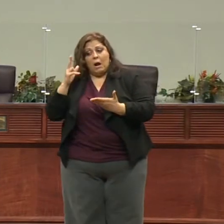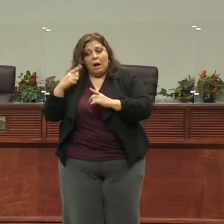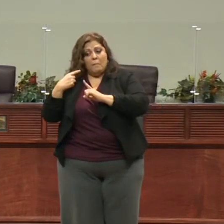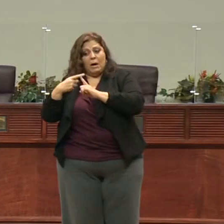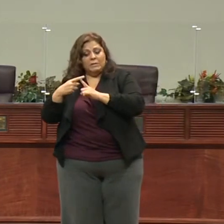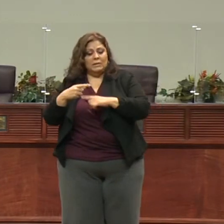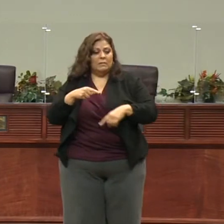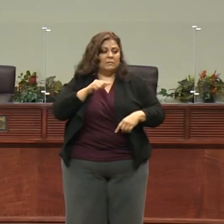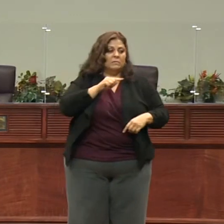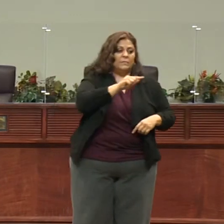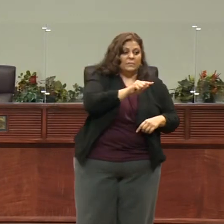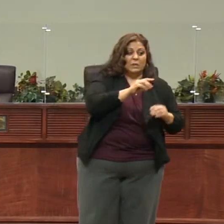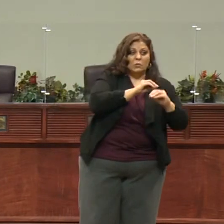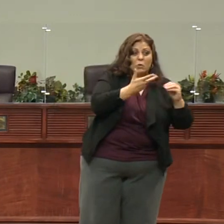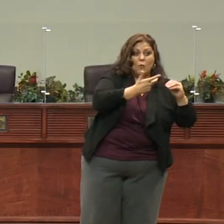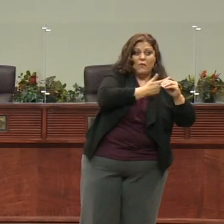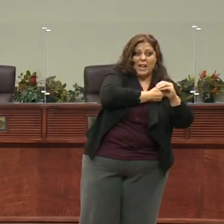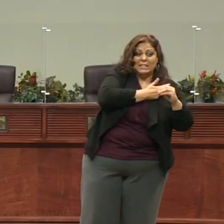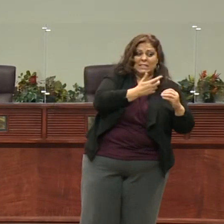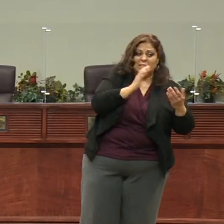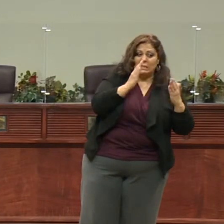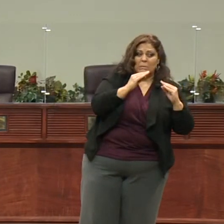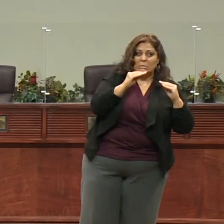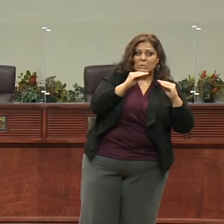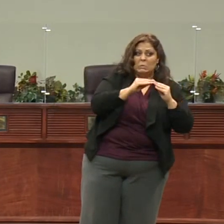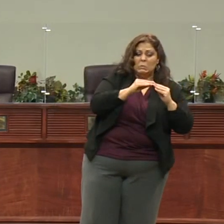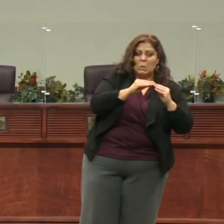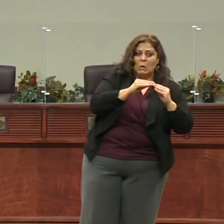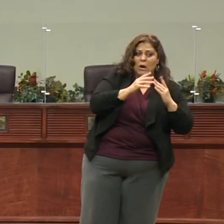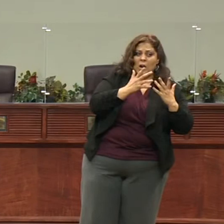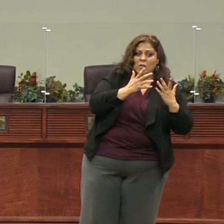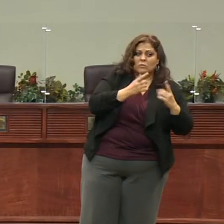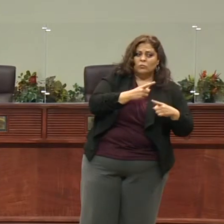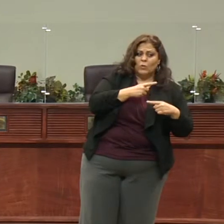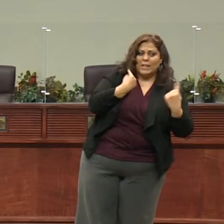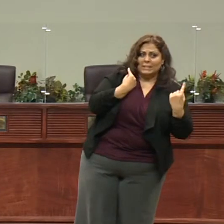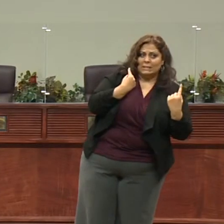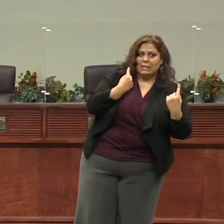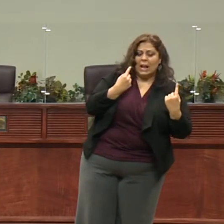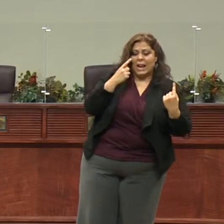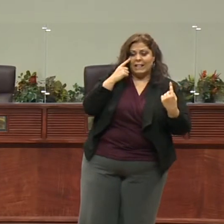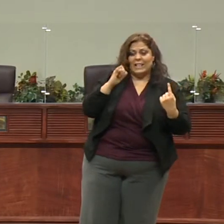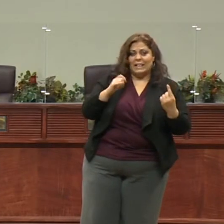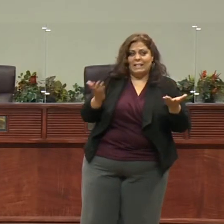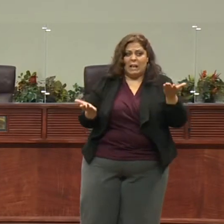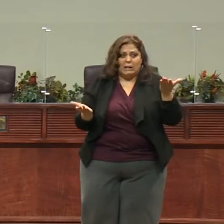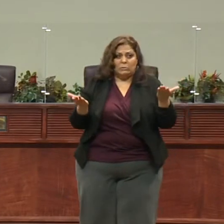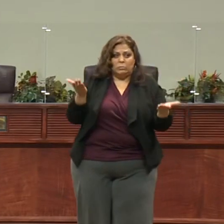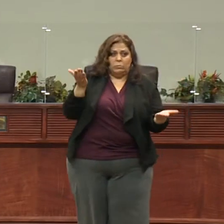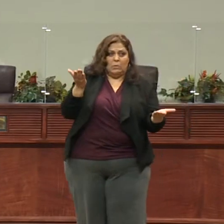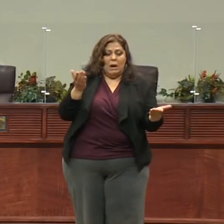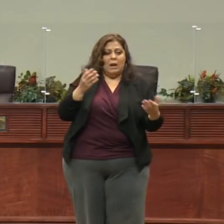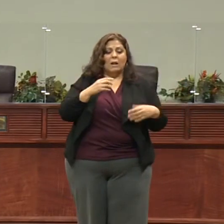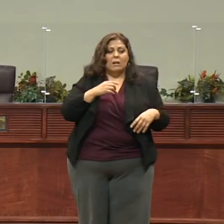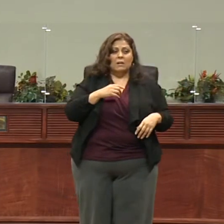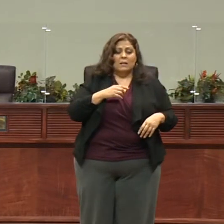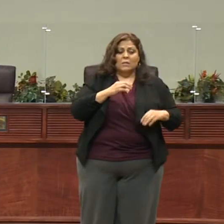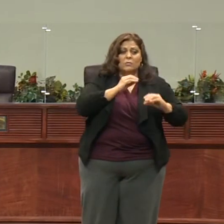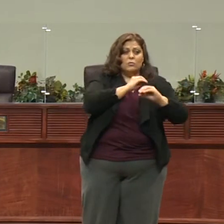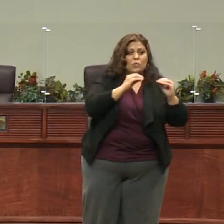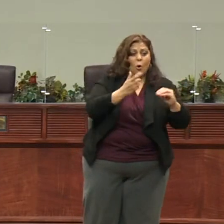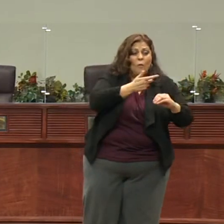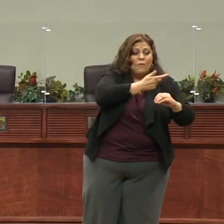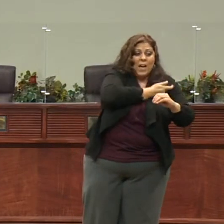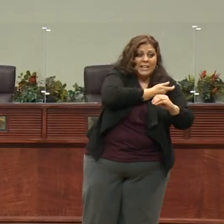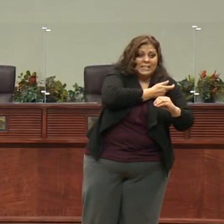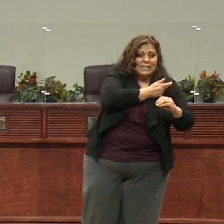versus benefit is definitely shifting to the side that there is a lot more risk from not getting vaccinated than any potential